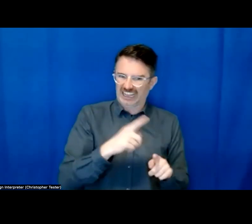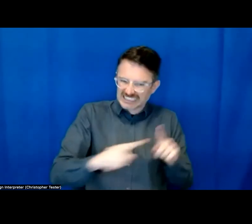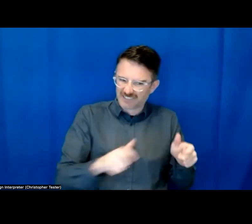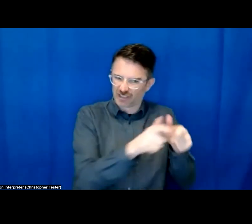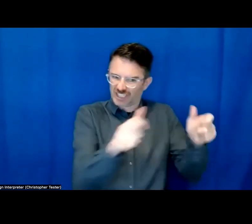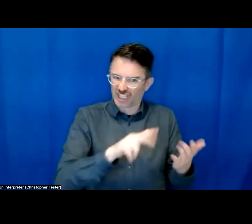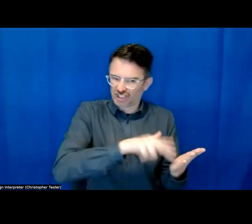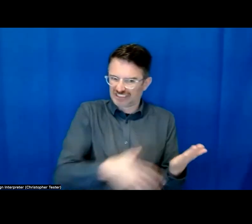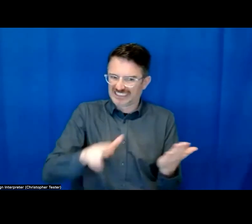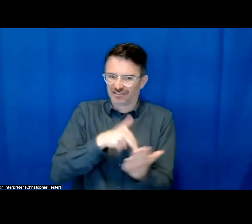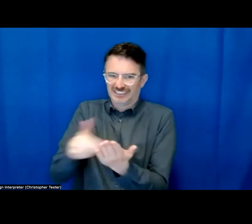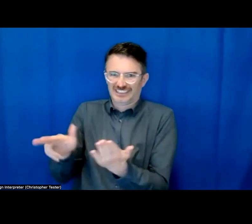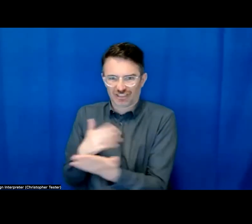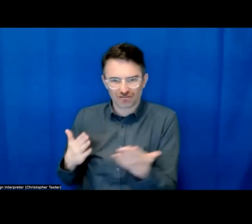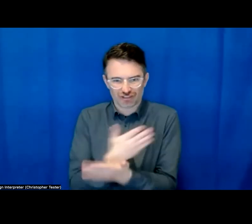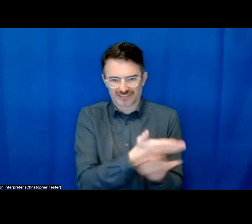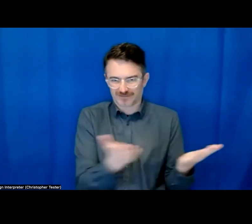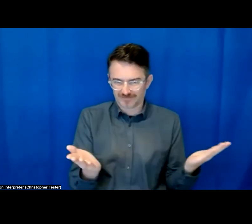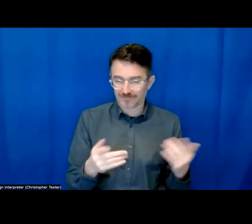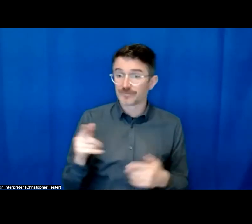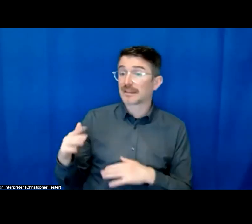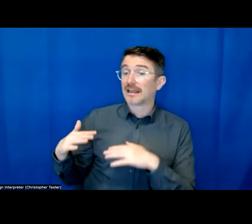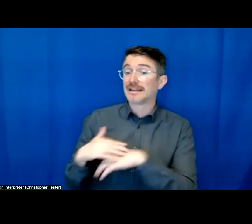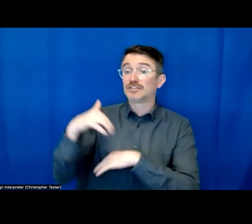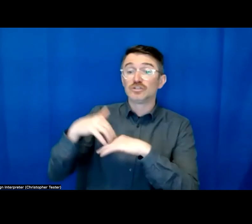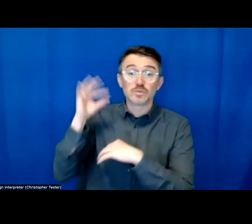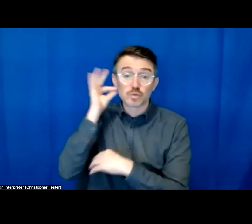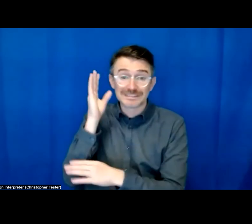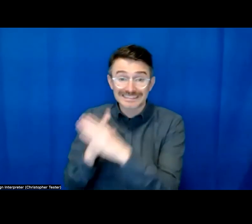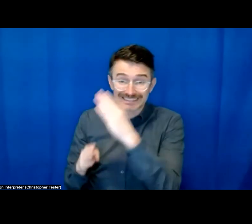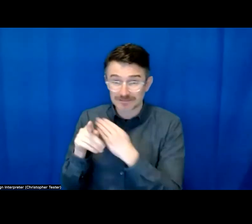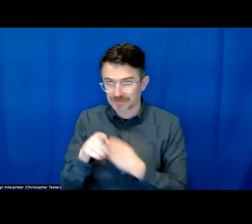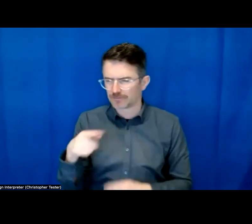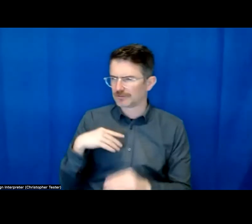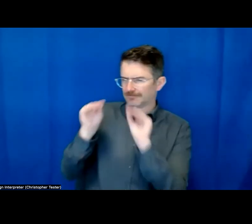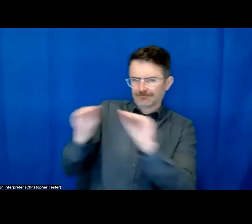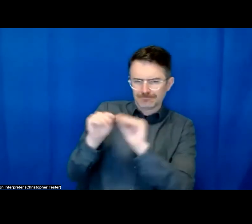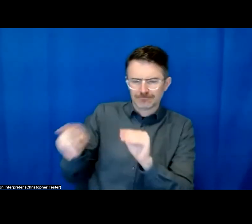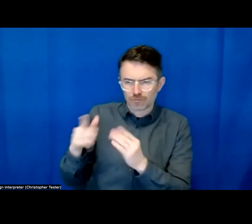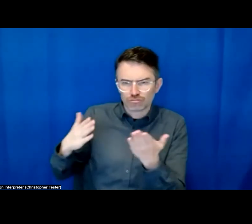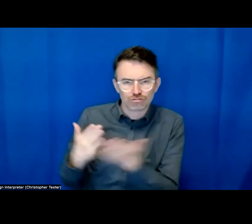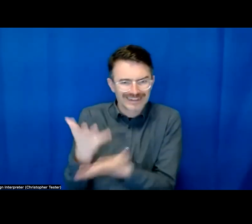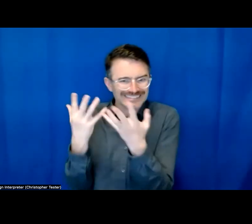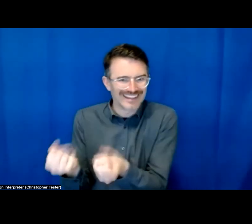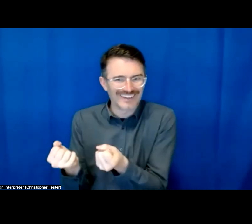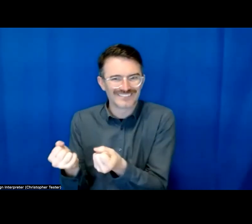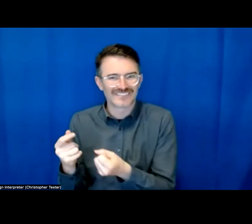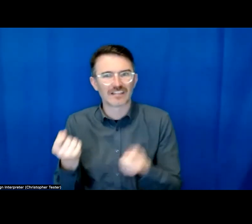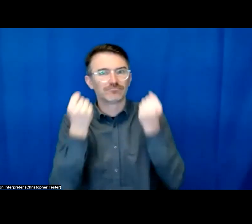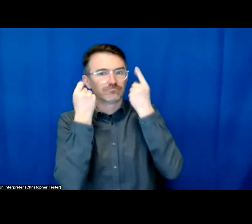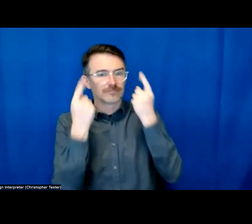women with disabilities finally know their rights and have confidence to participate in decision-making processes